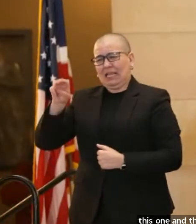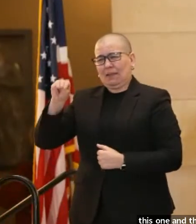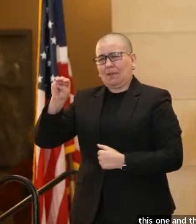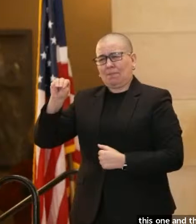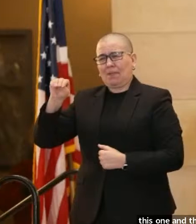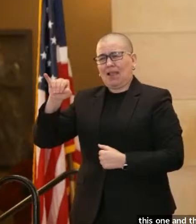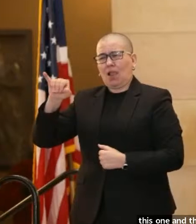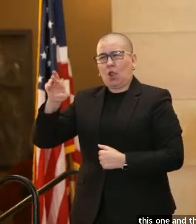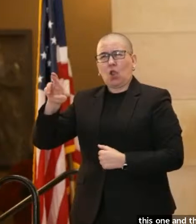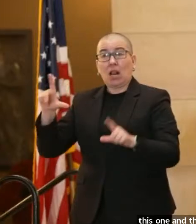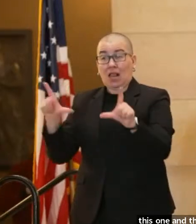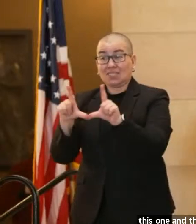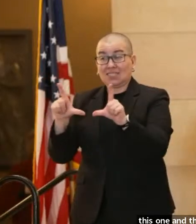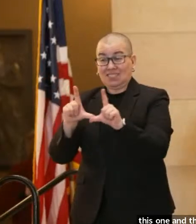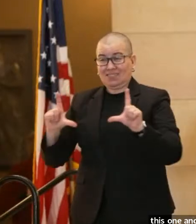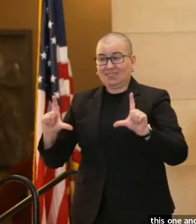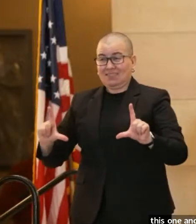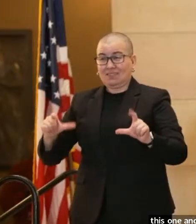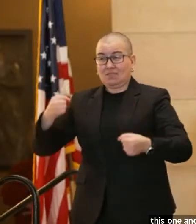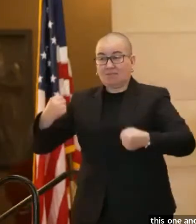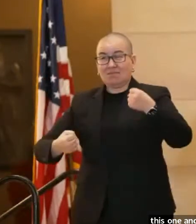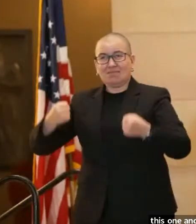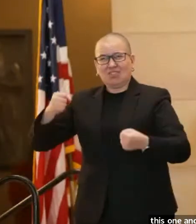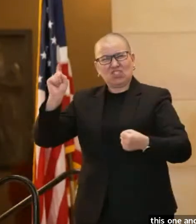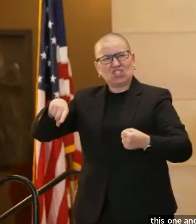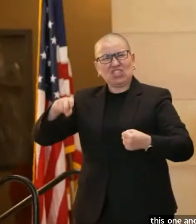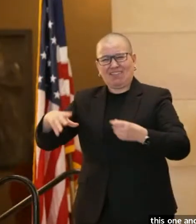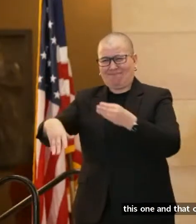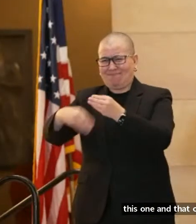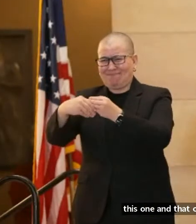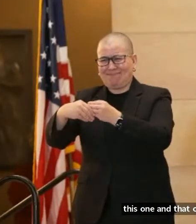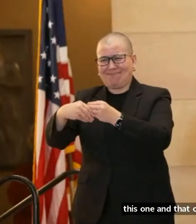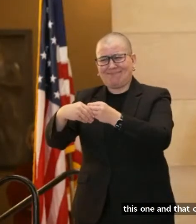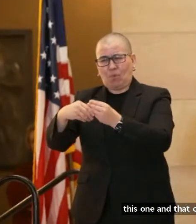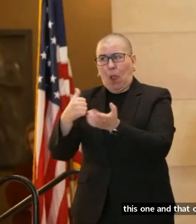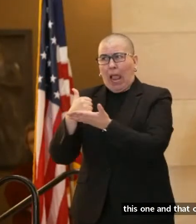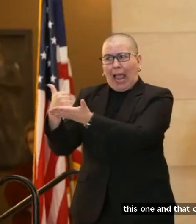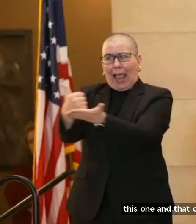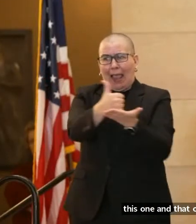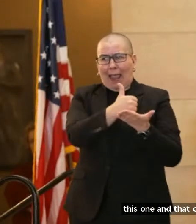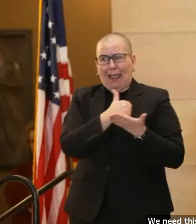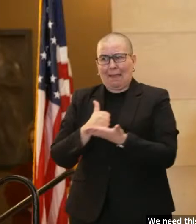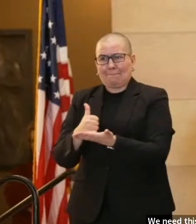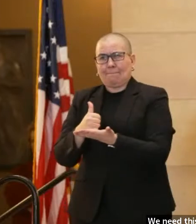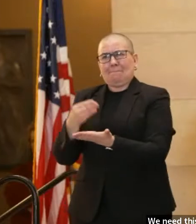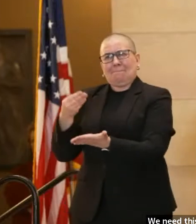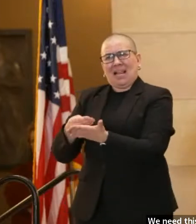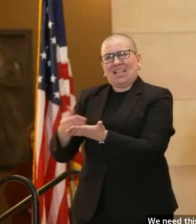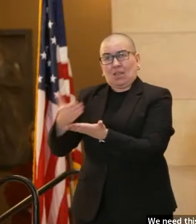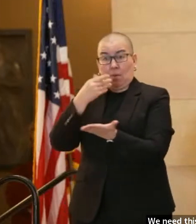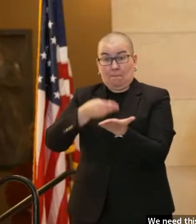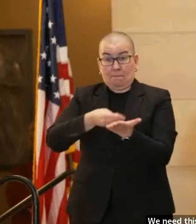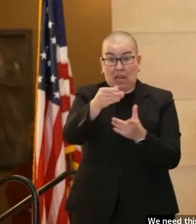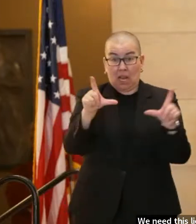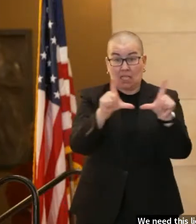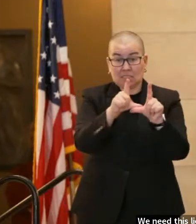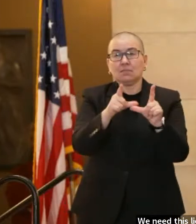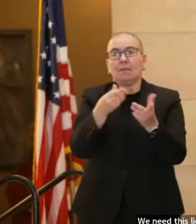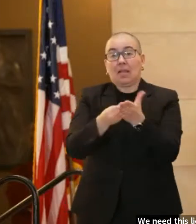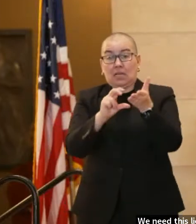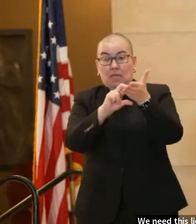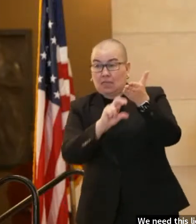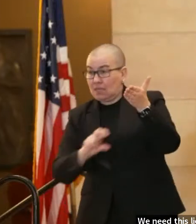Minnesota. We need this license plate not only to help fund that office and keep it sustainable, but we need it to